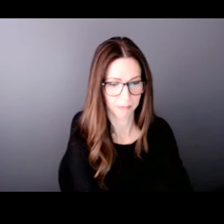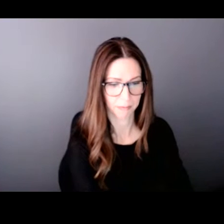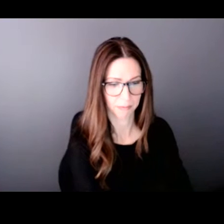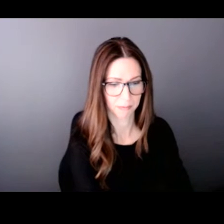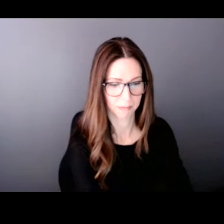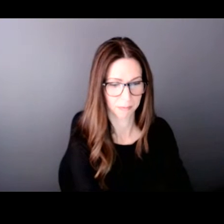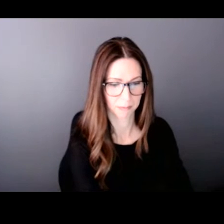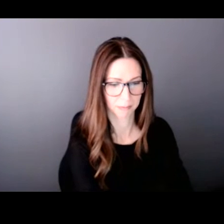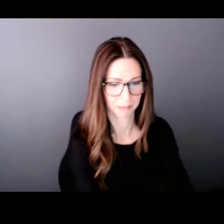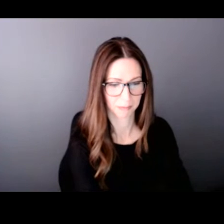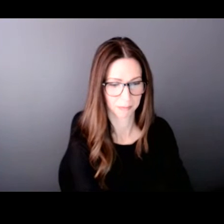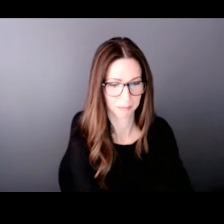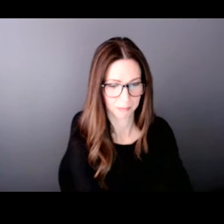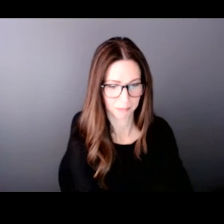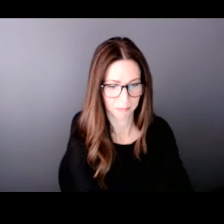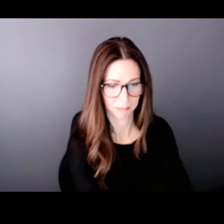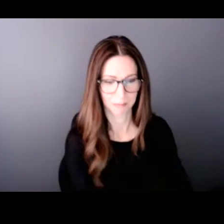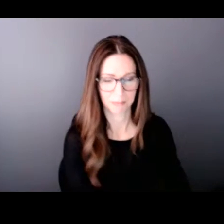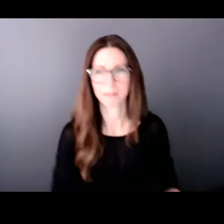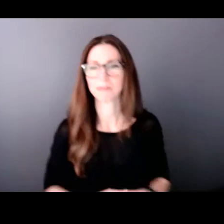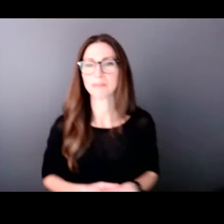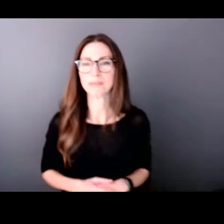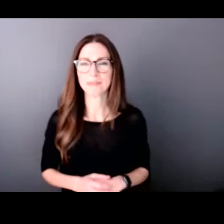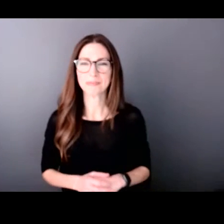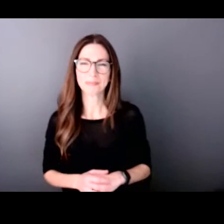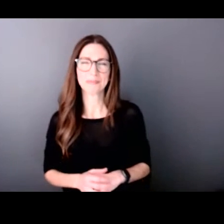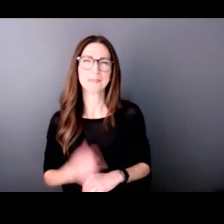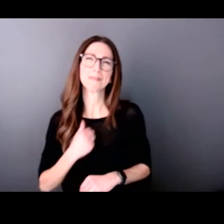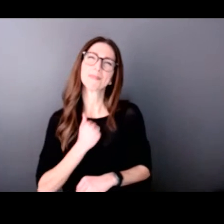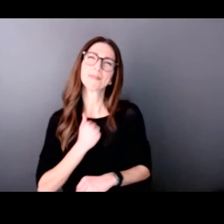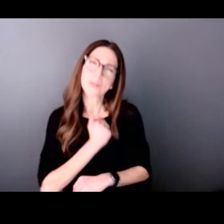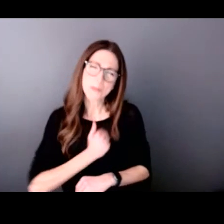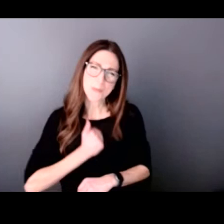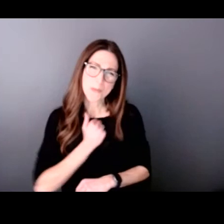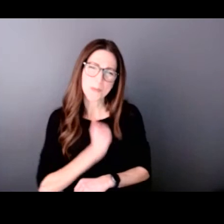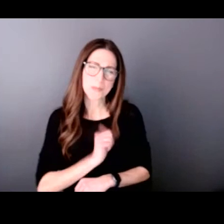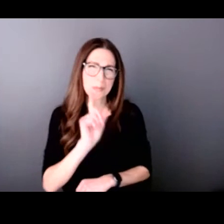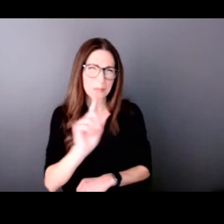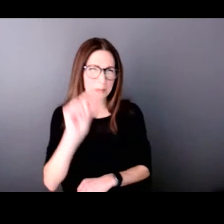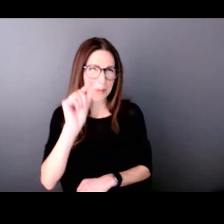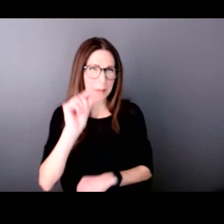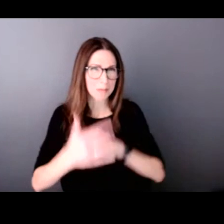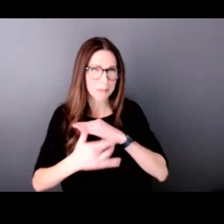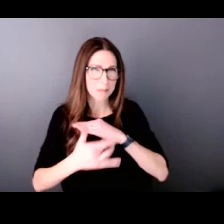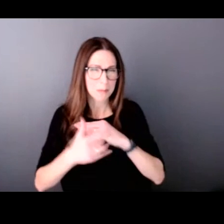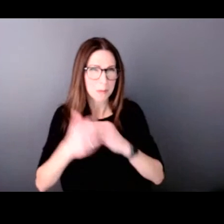Obviously, we didn't have this problem in the setup, so just give me one more moment and I'll make sure this goes.